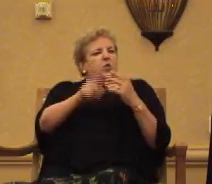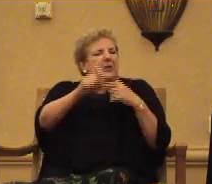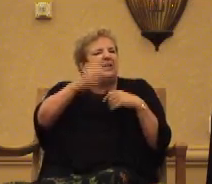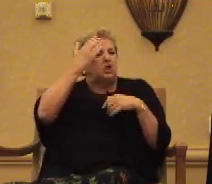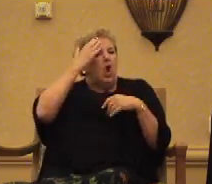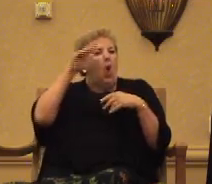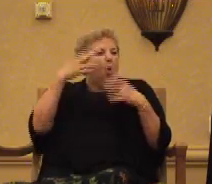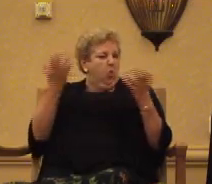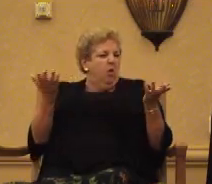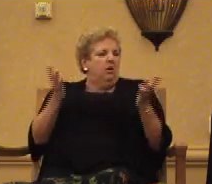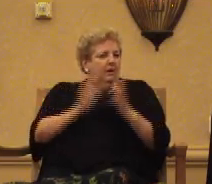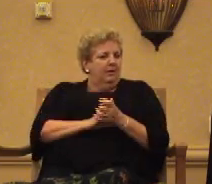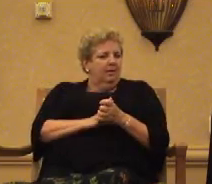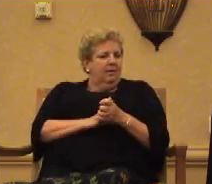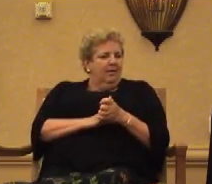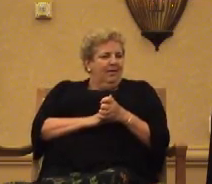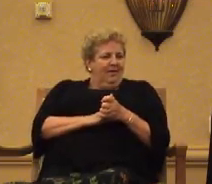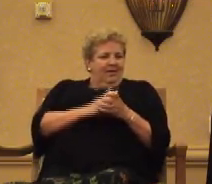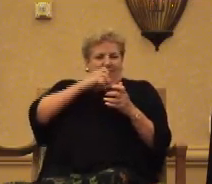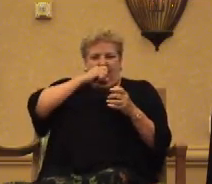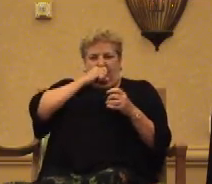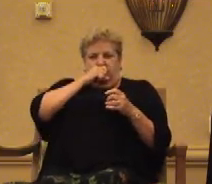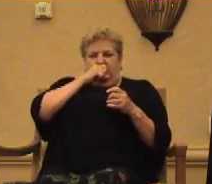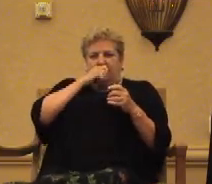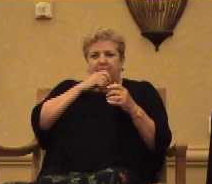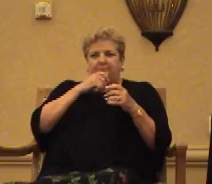people, in case you ever wanted to help them.